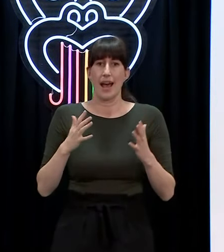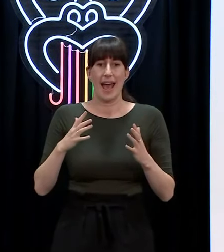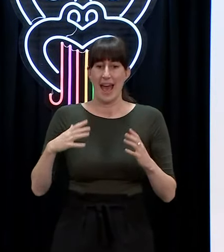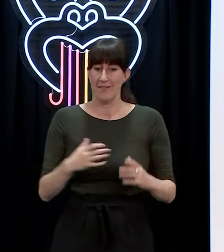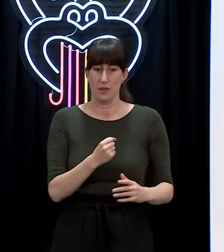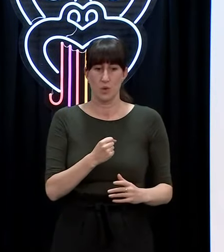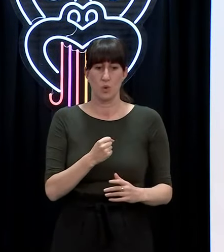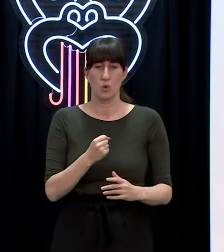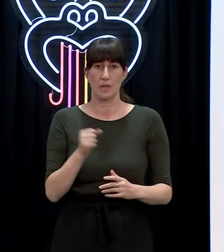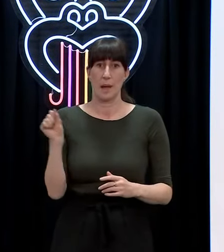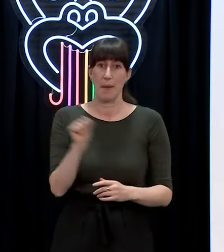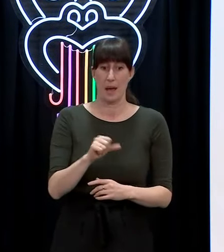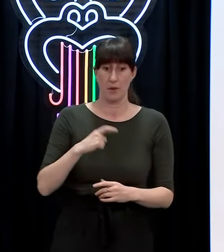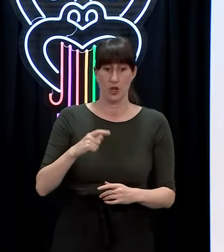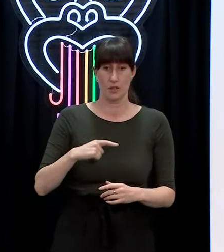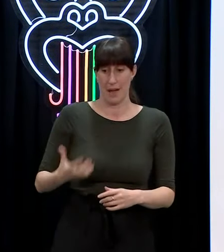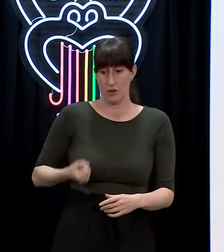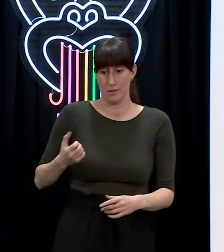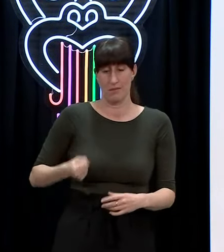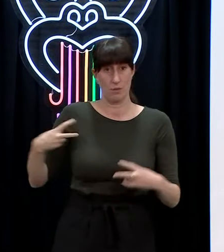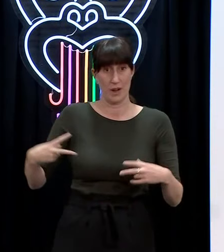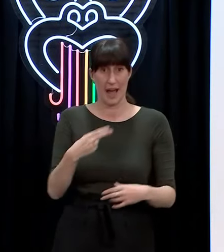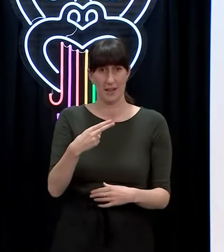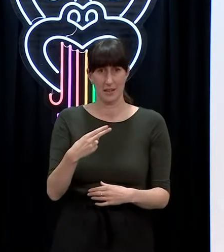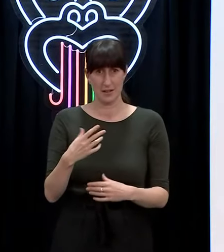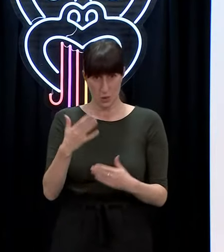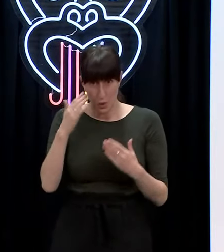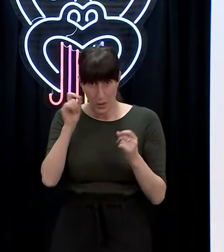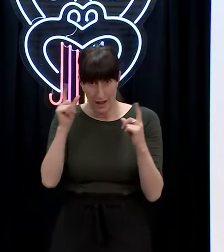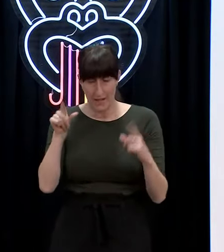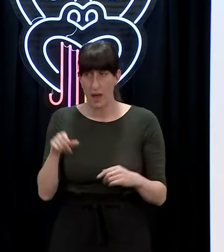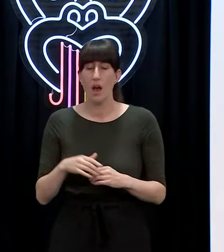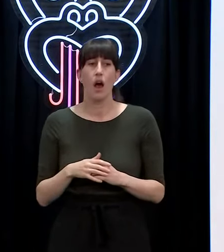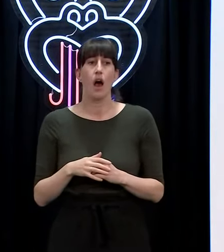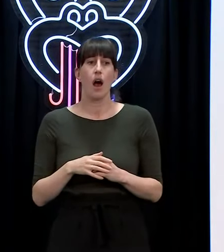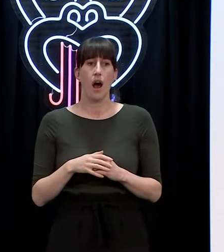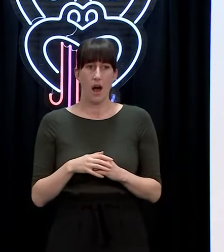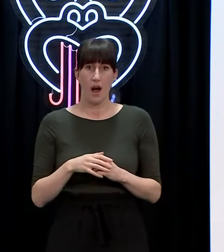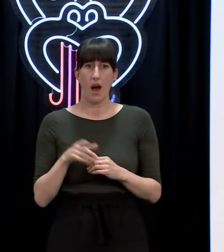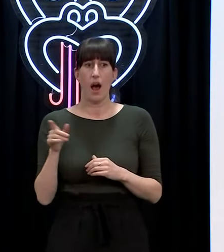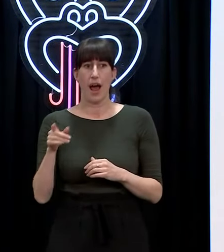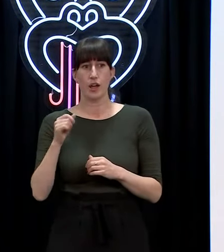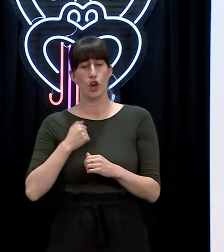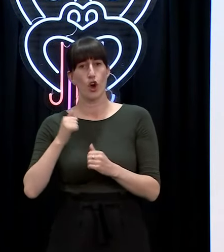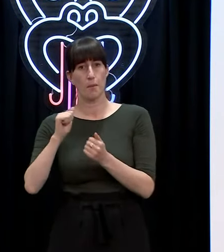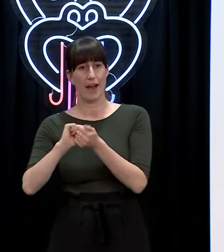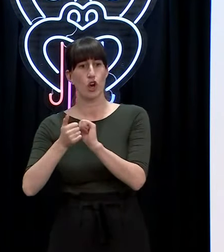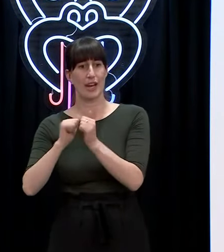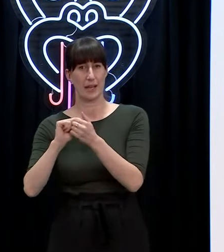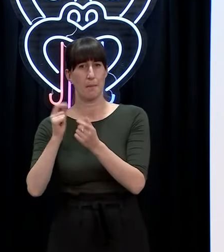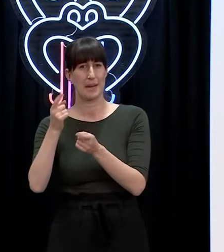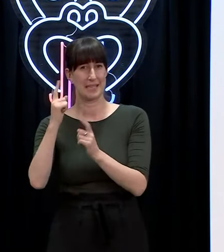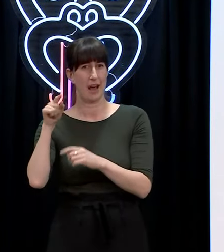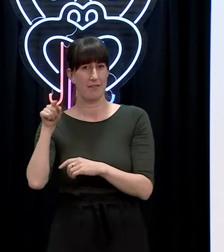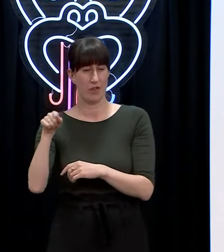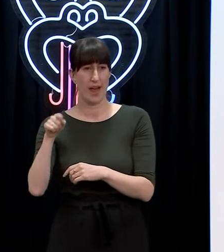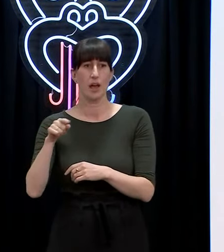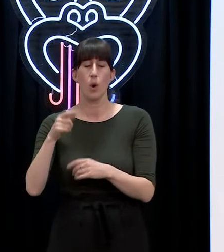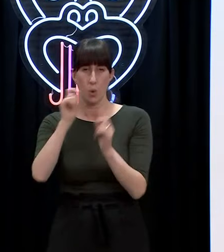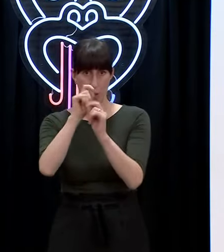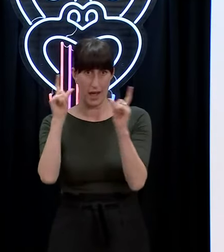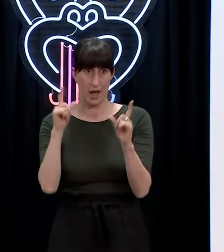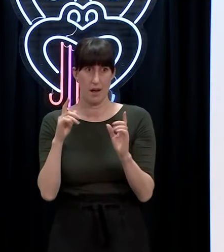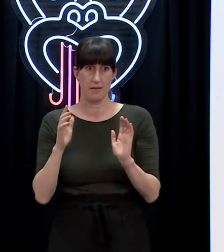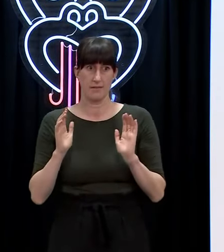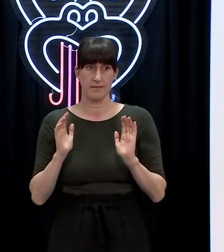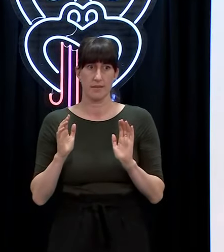pronouncements on her behalf. That's ultimately her domain, but I'm aware that she certainly is aware of all of the issues around that and has been doing work on that.